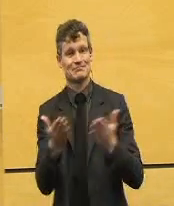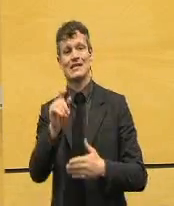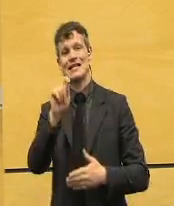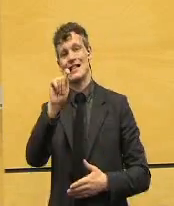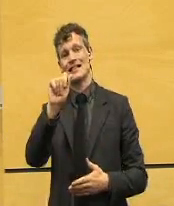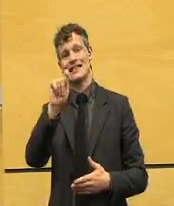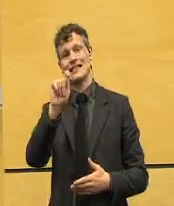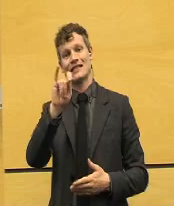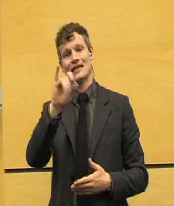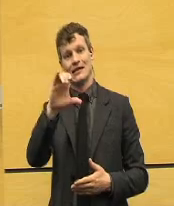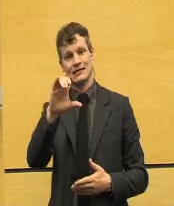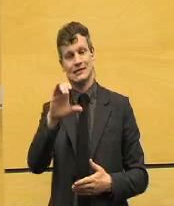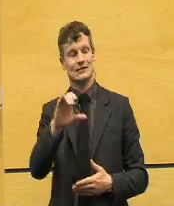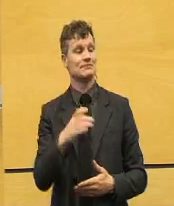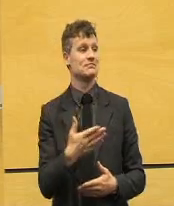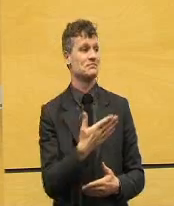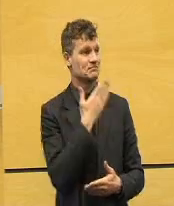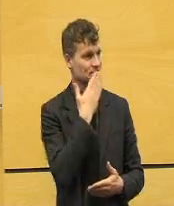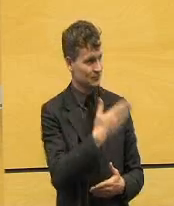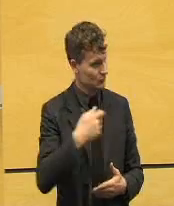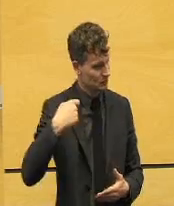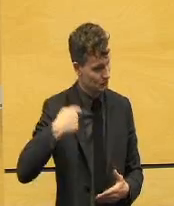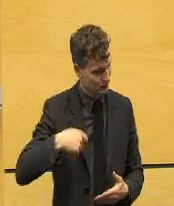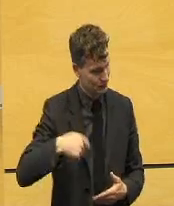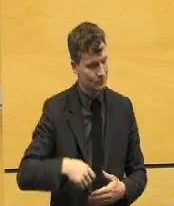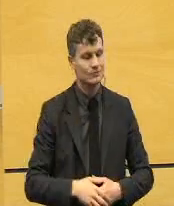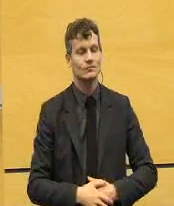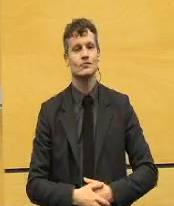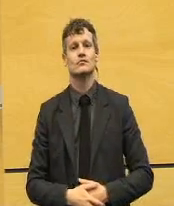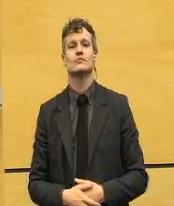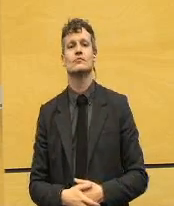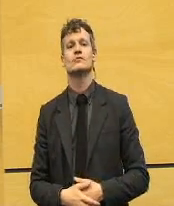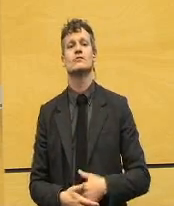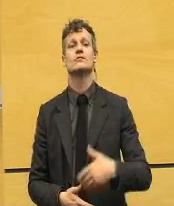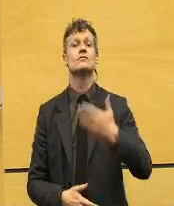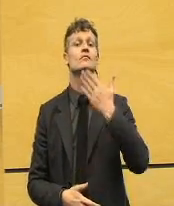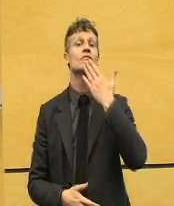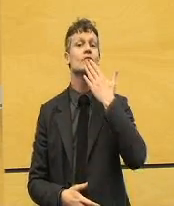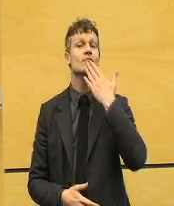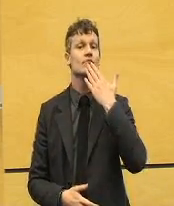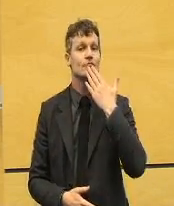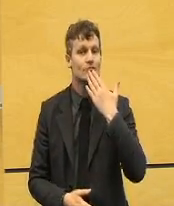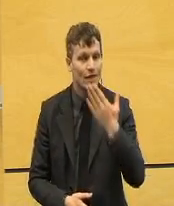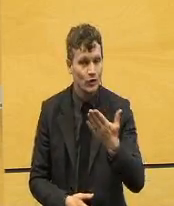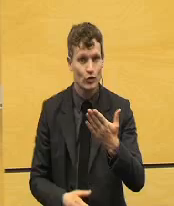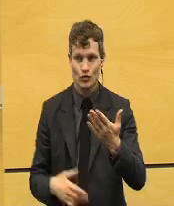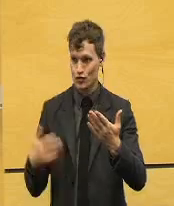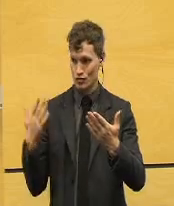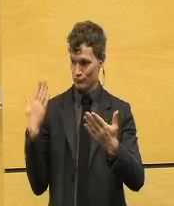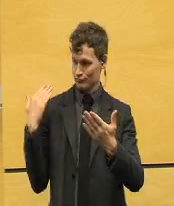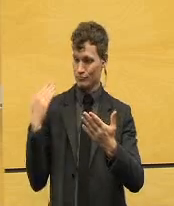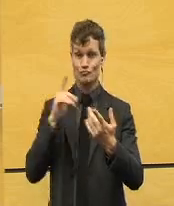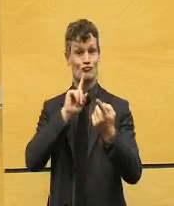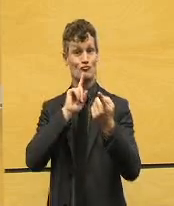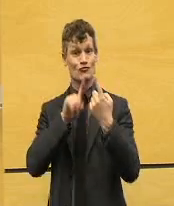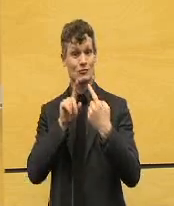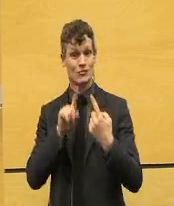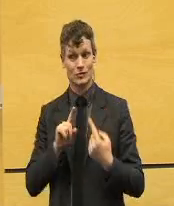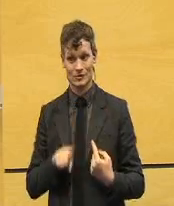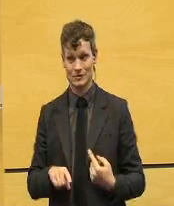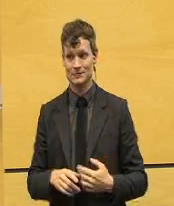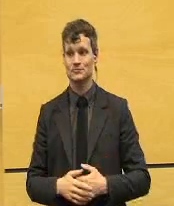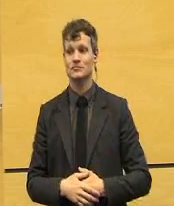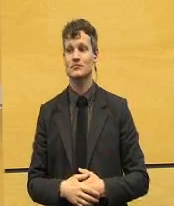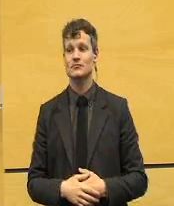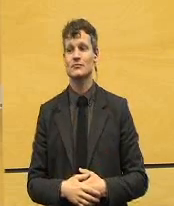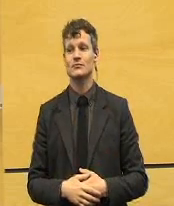señora presidenta. Thank you, delegation, for your responses. I have a couple of brief